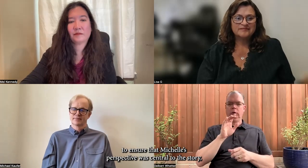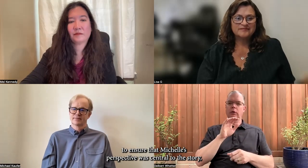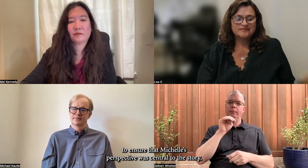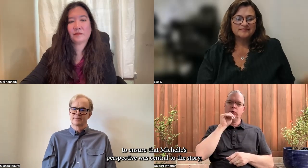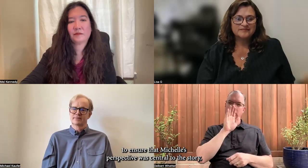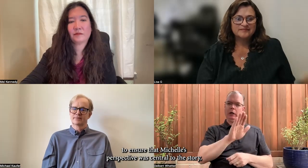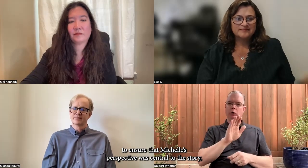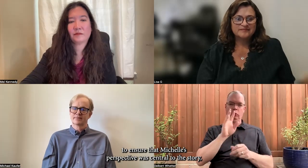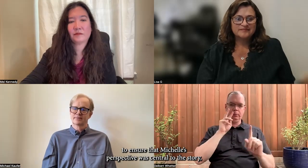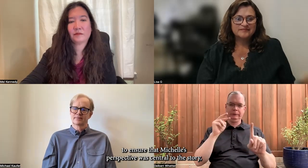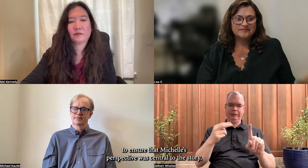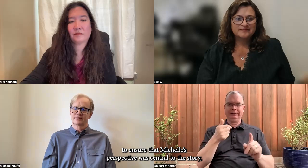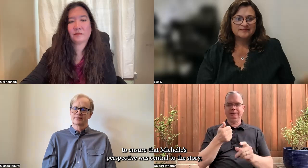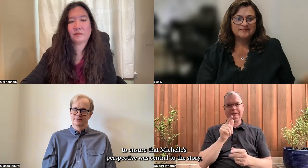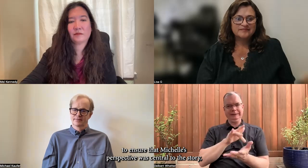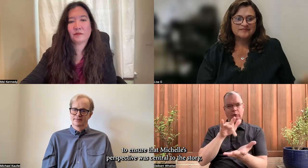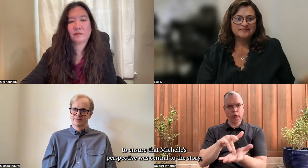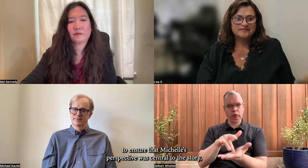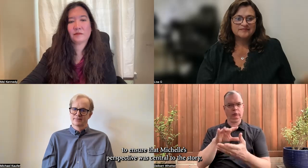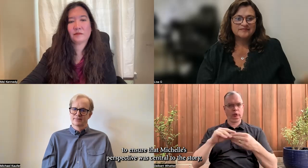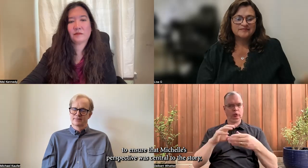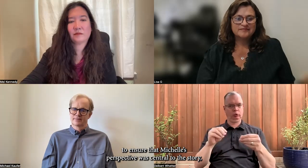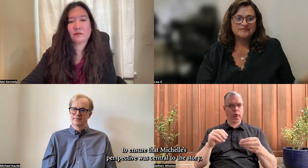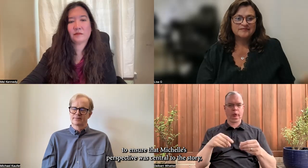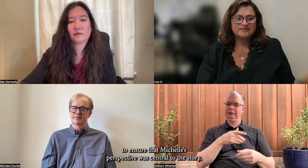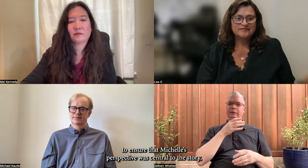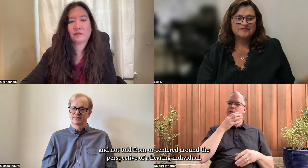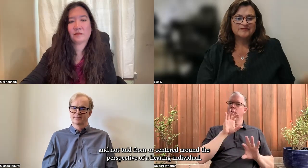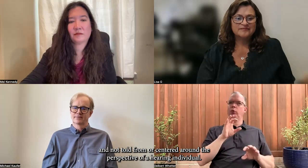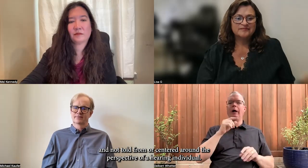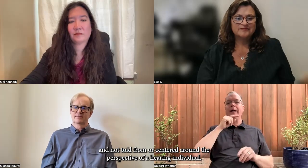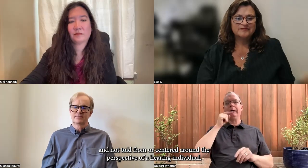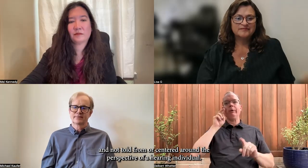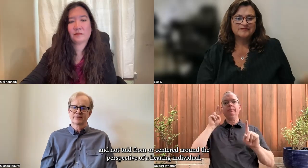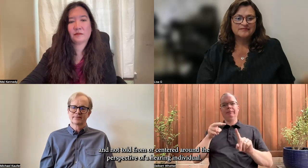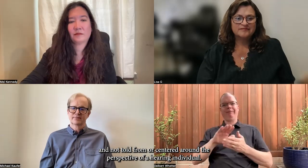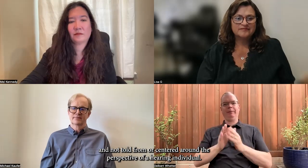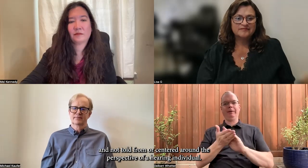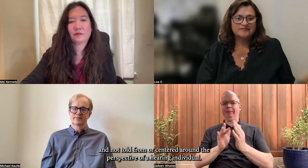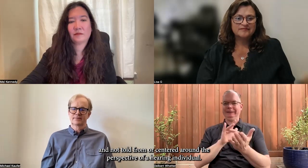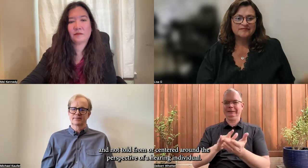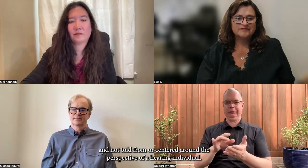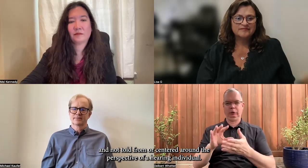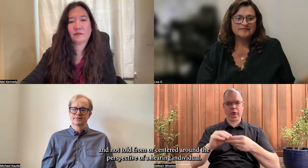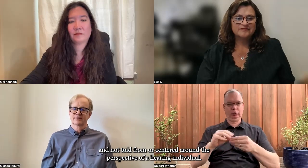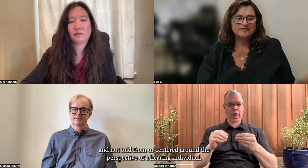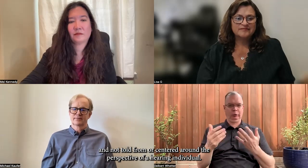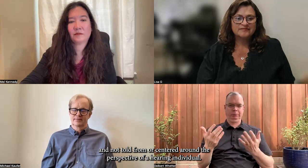ensure that Michelle's perspective was central to the story and not told from or centered around the perspective of a